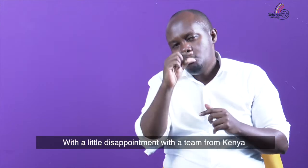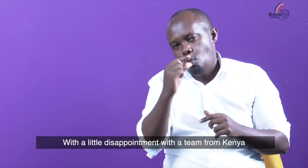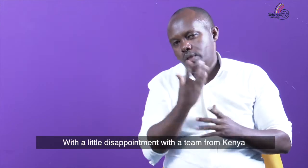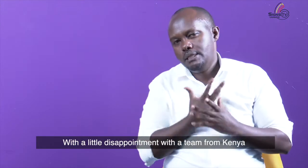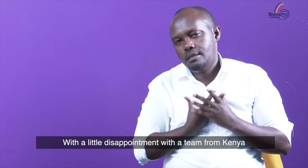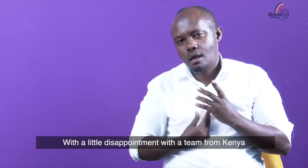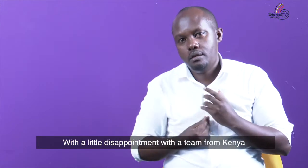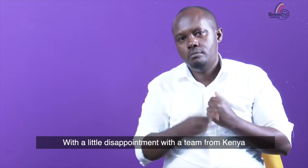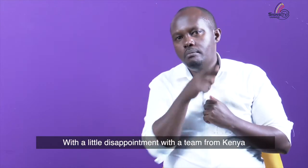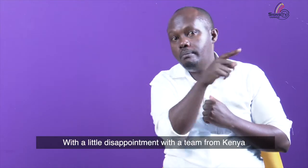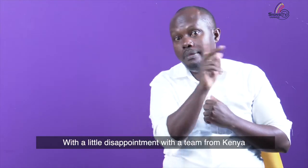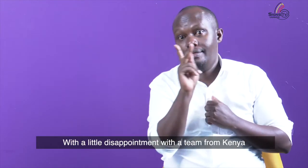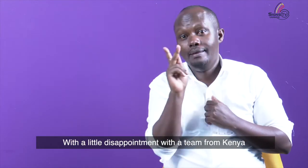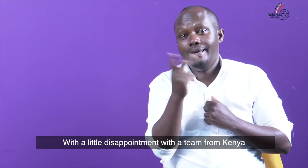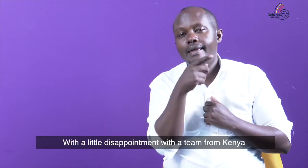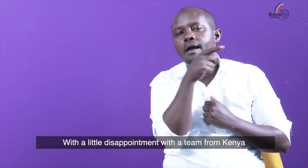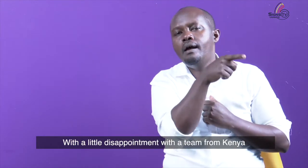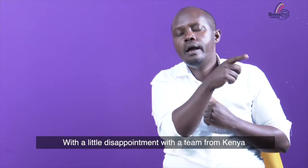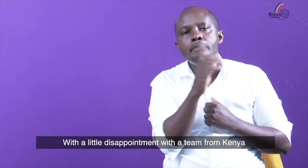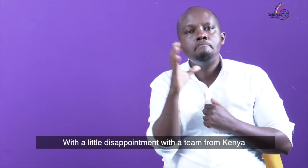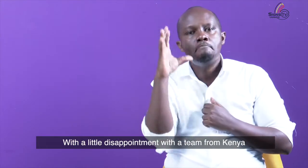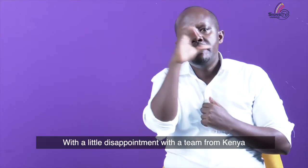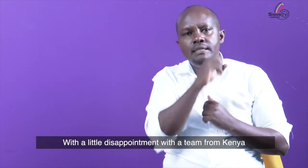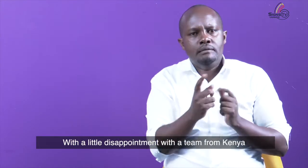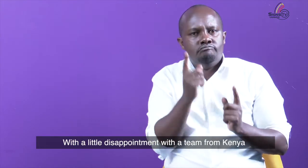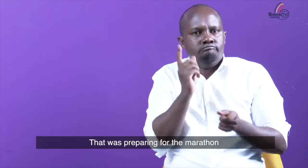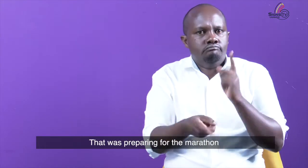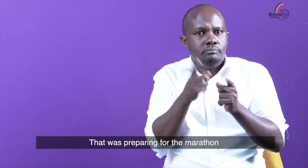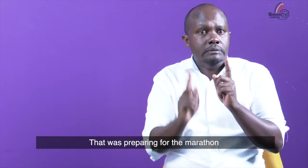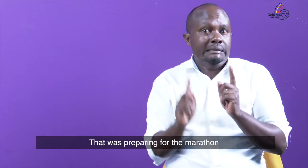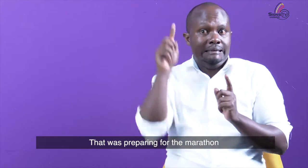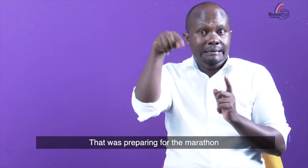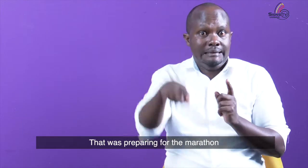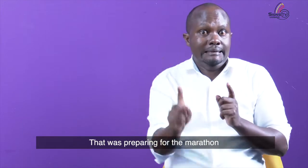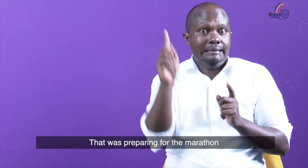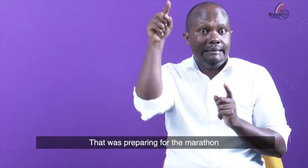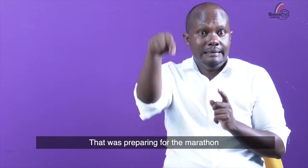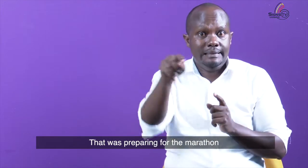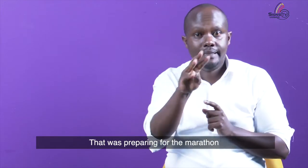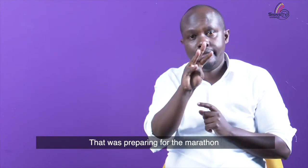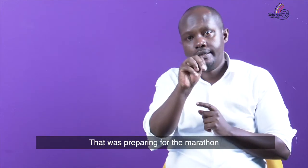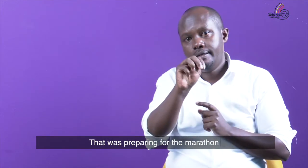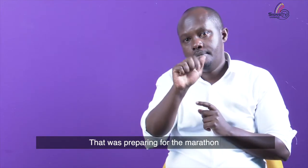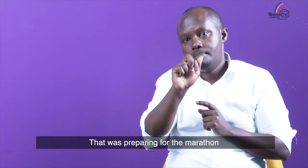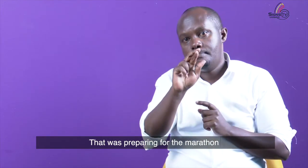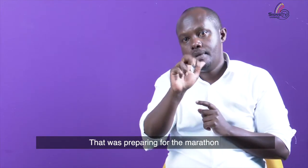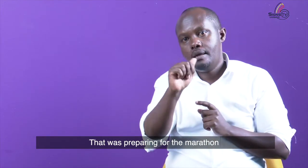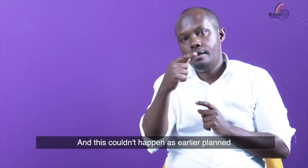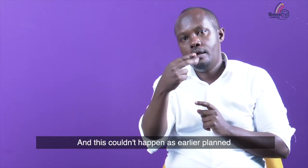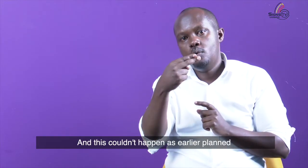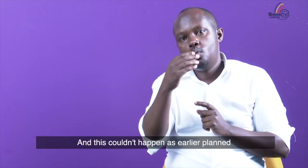a little disappointment with team from Kenya that was preparing for the marathon, and